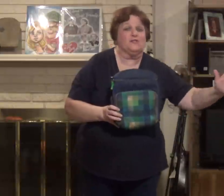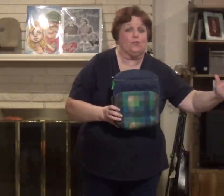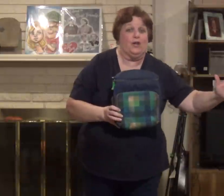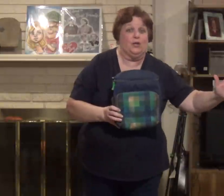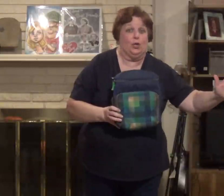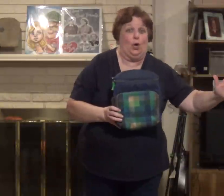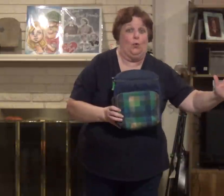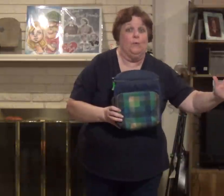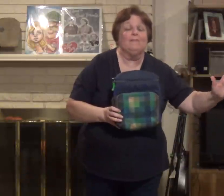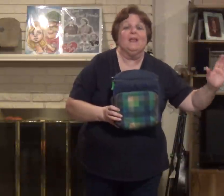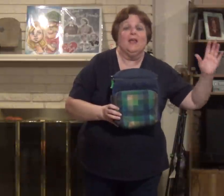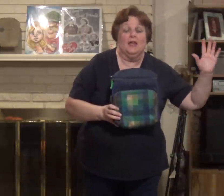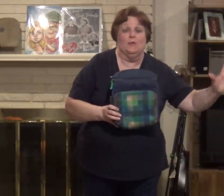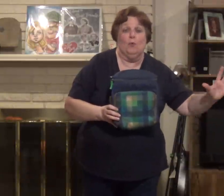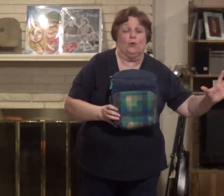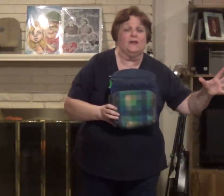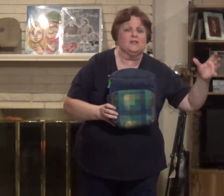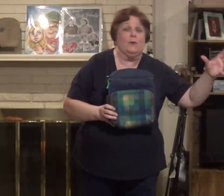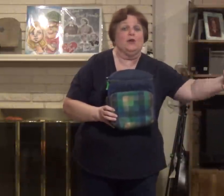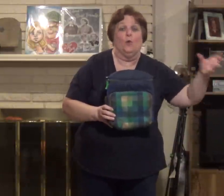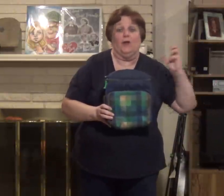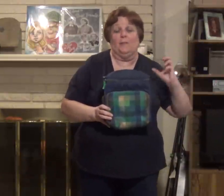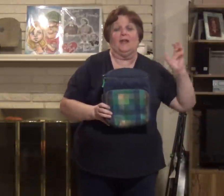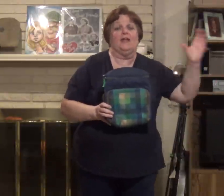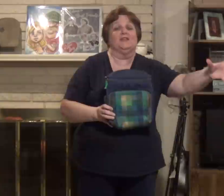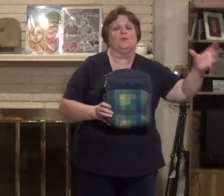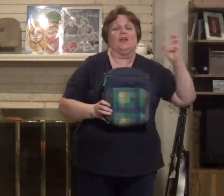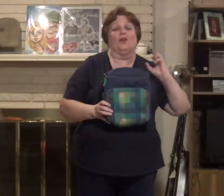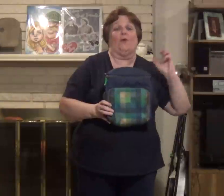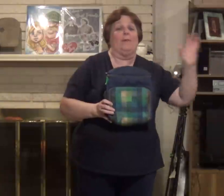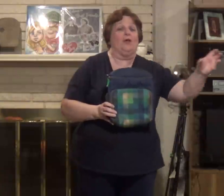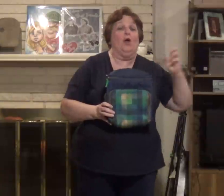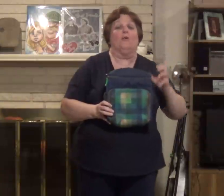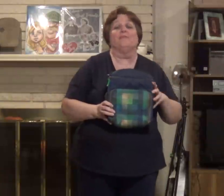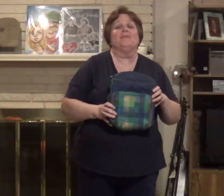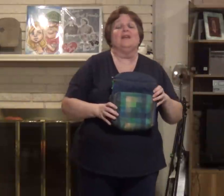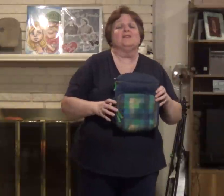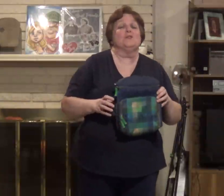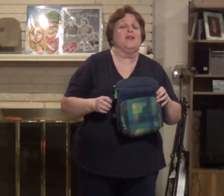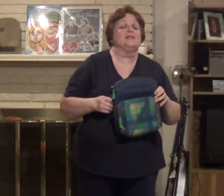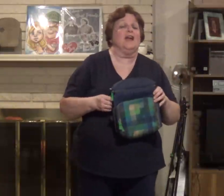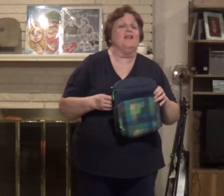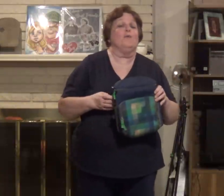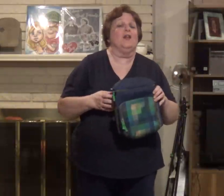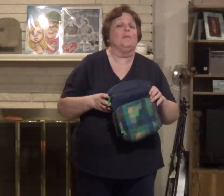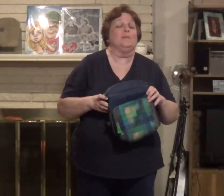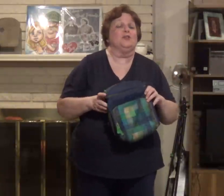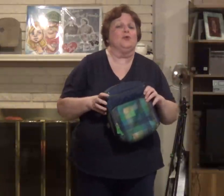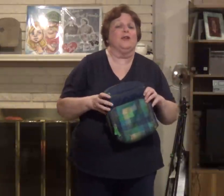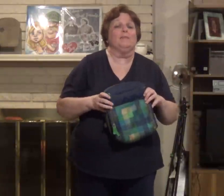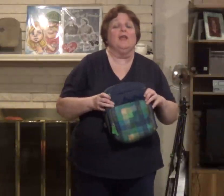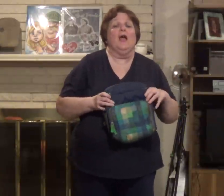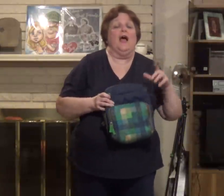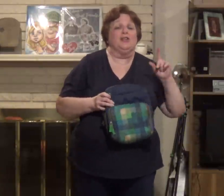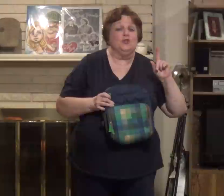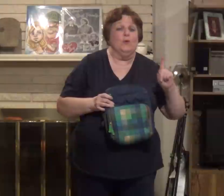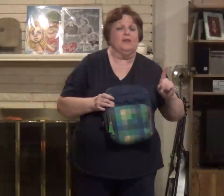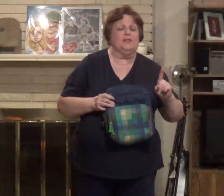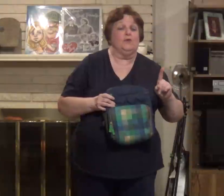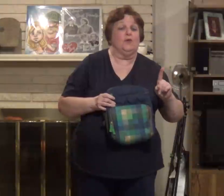ready to go in the morning so I know what I'm going to eat so I can grab and go. So that's kind of what I'm going to be doing. I do want to tell you